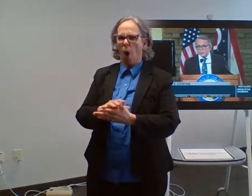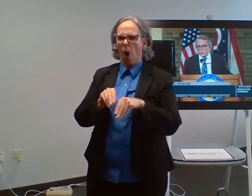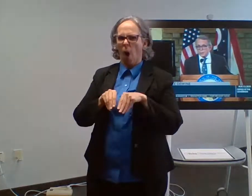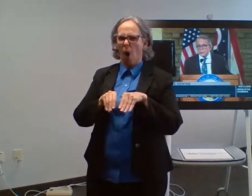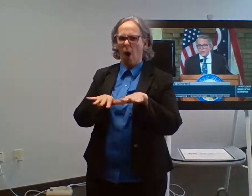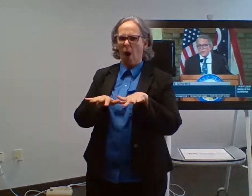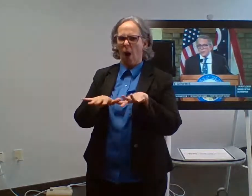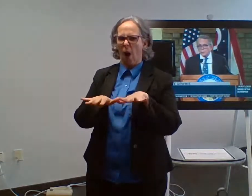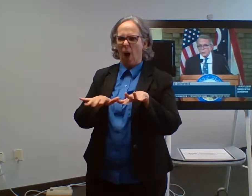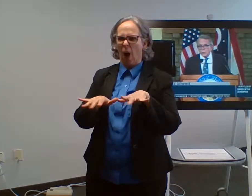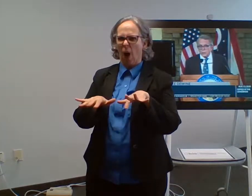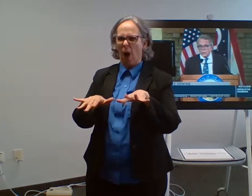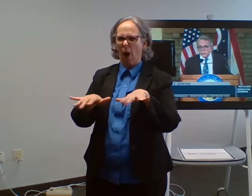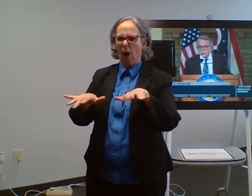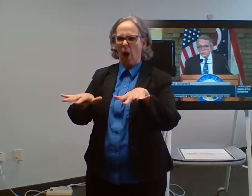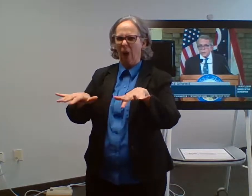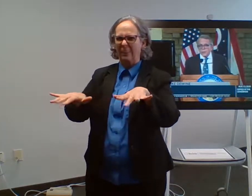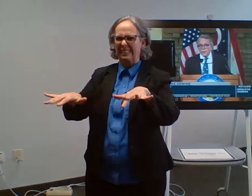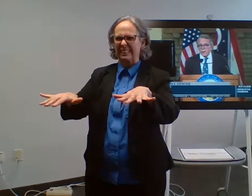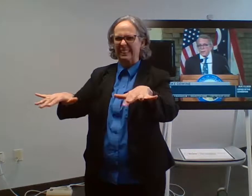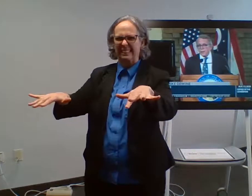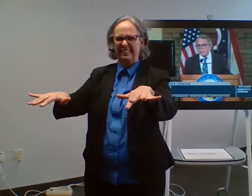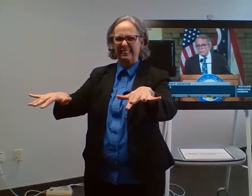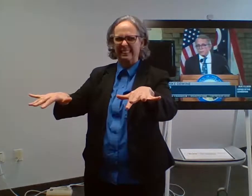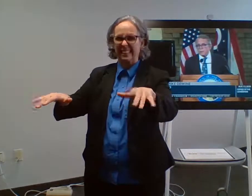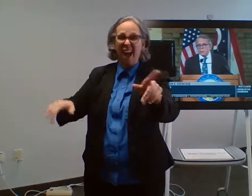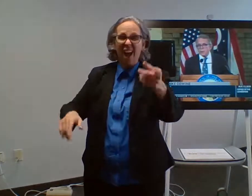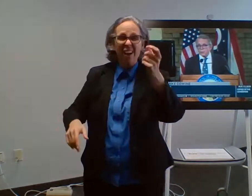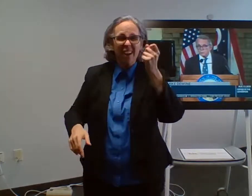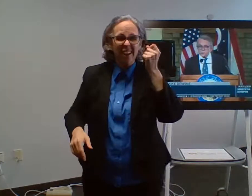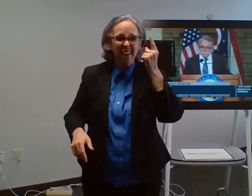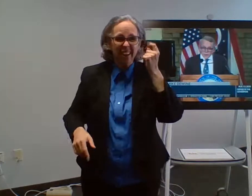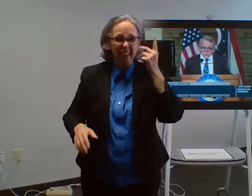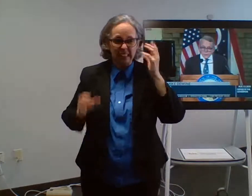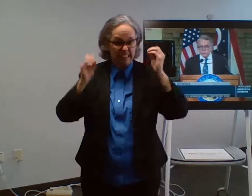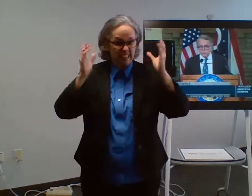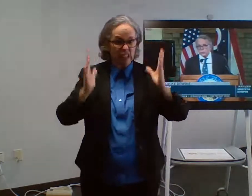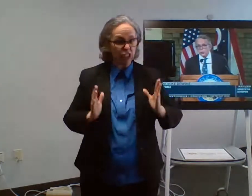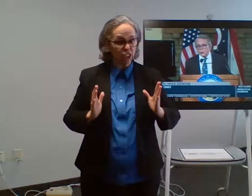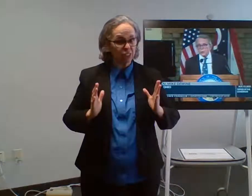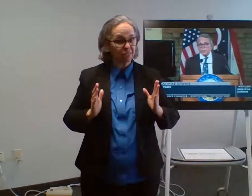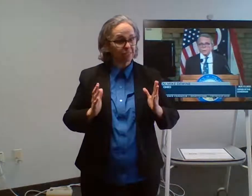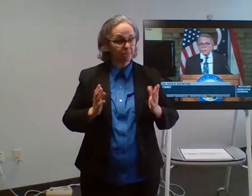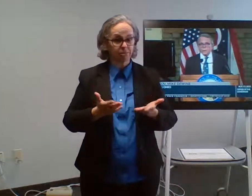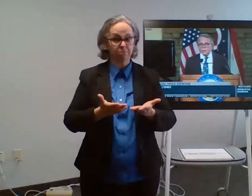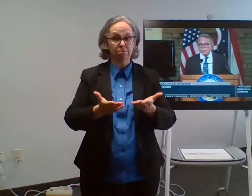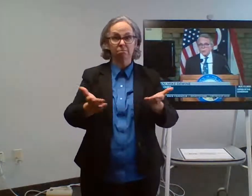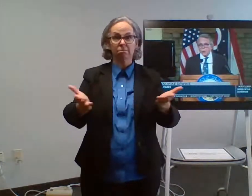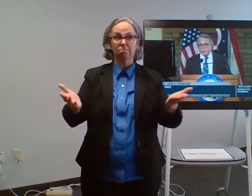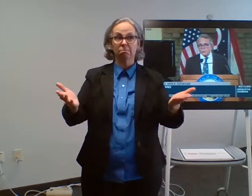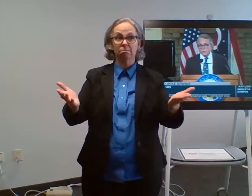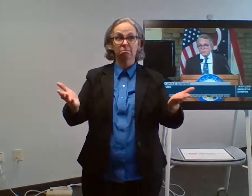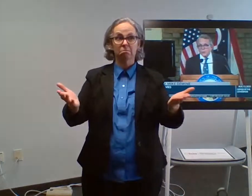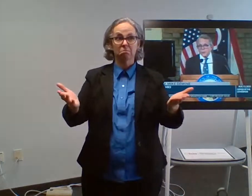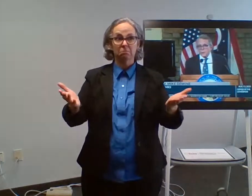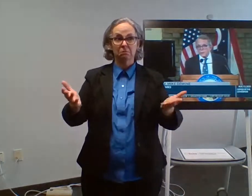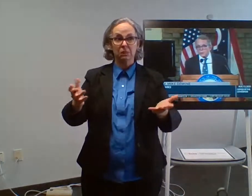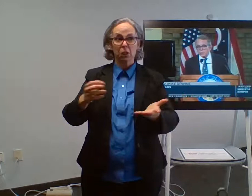And look, we got teachers. Young people maybe don't show the